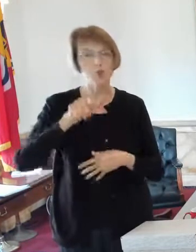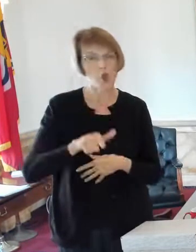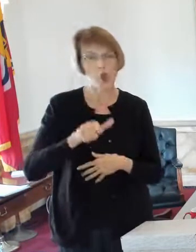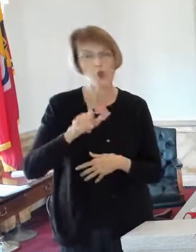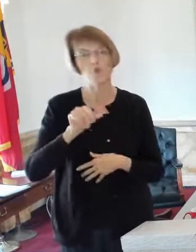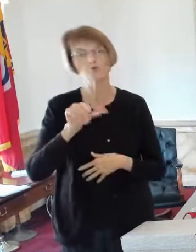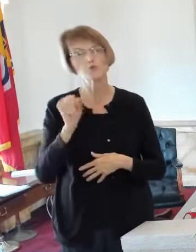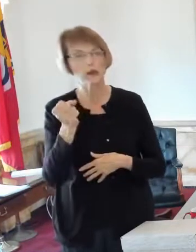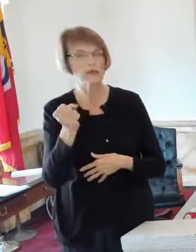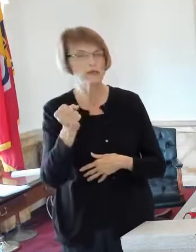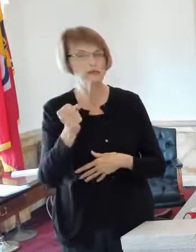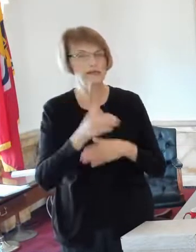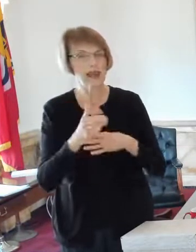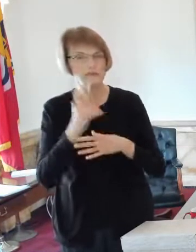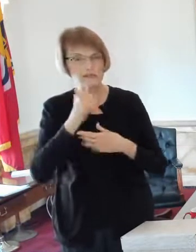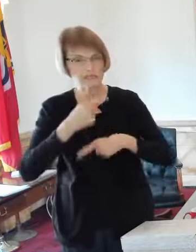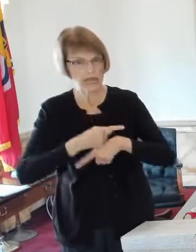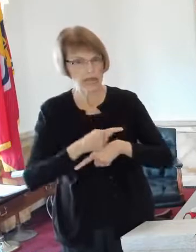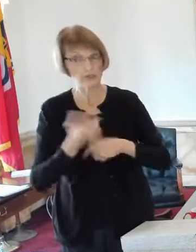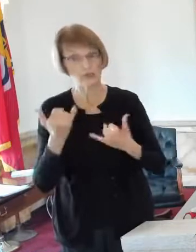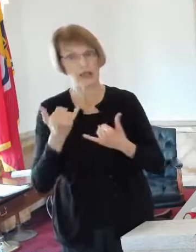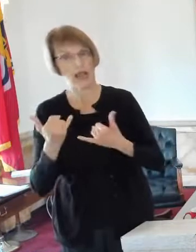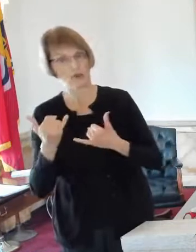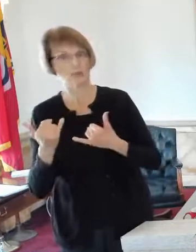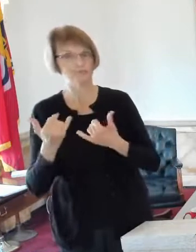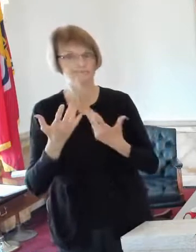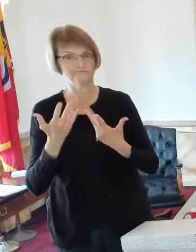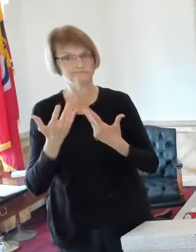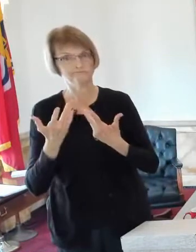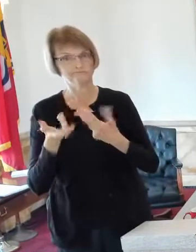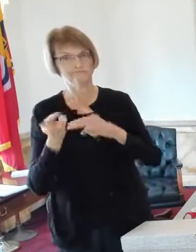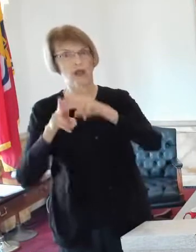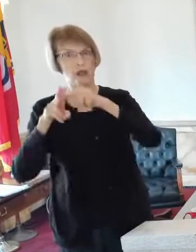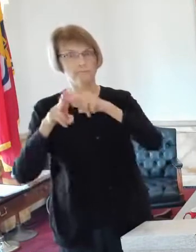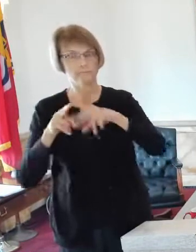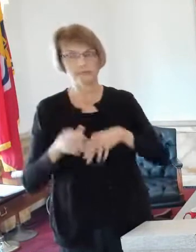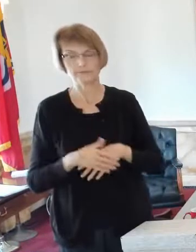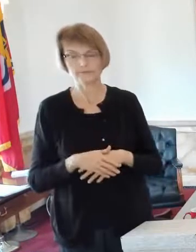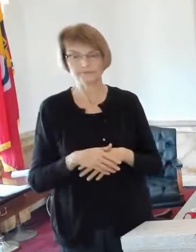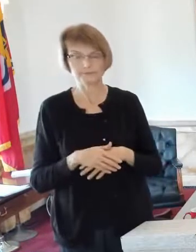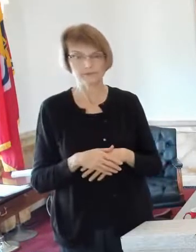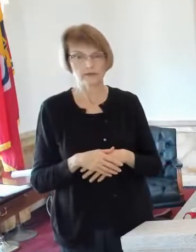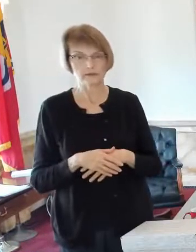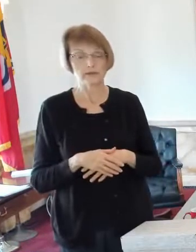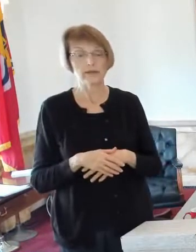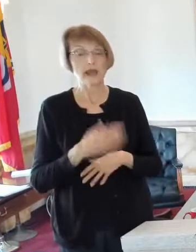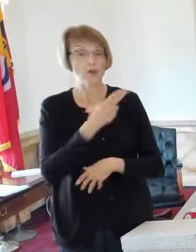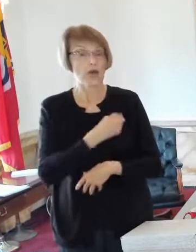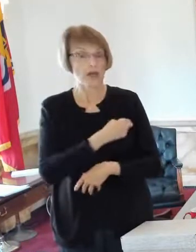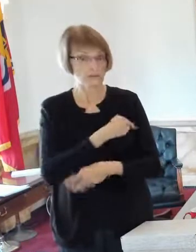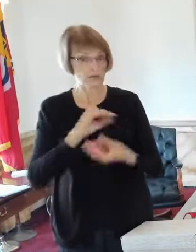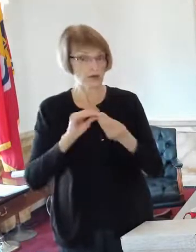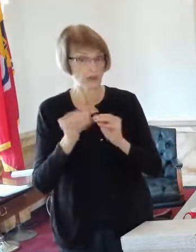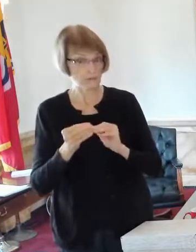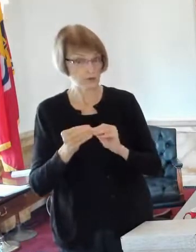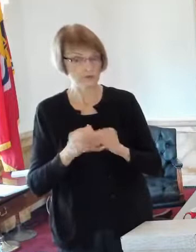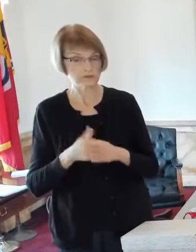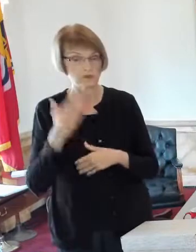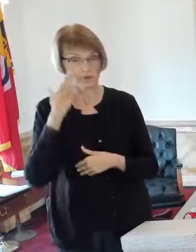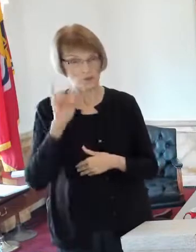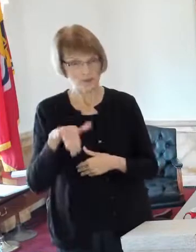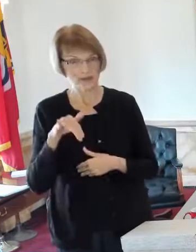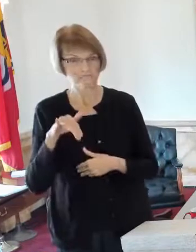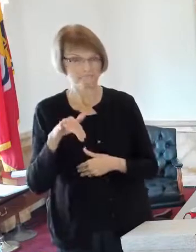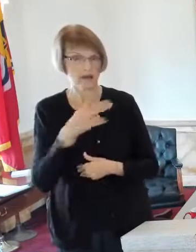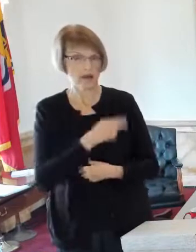average per day. So that has ticked up. Looking at the hospital numbers, and as you know, these numbers lag 2